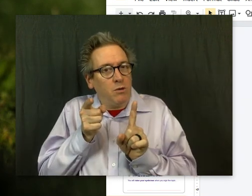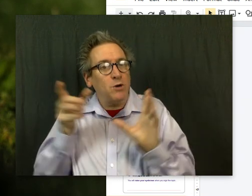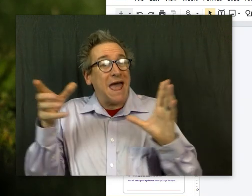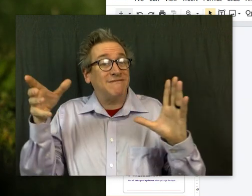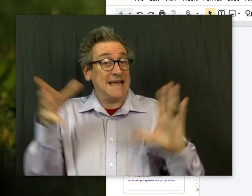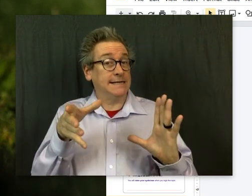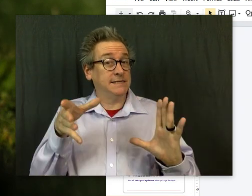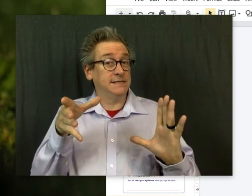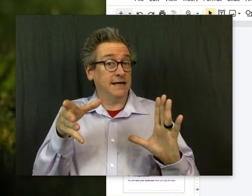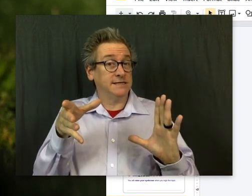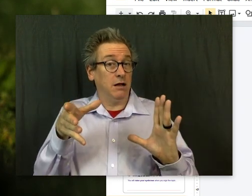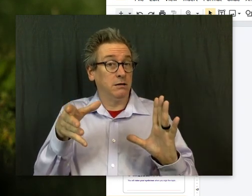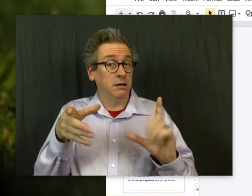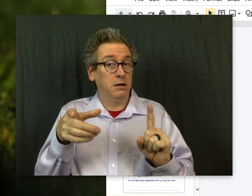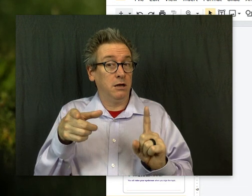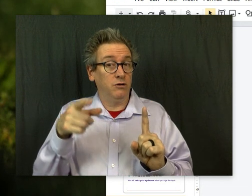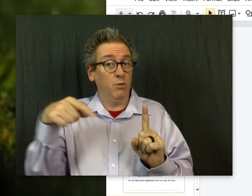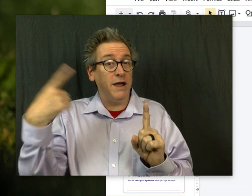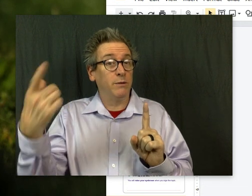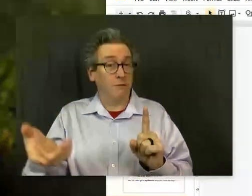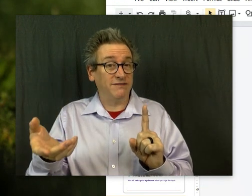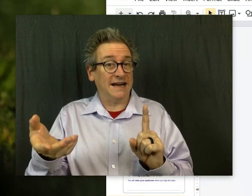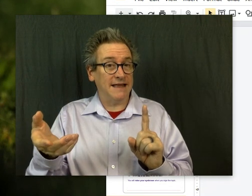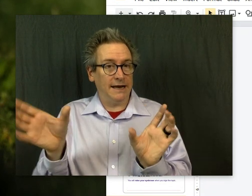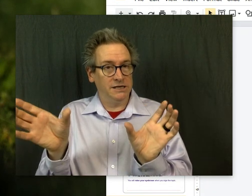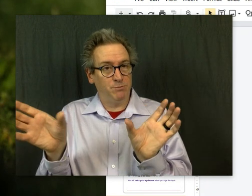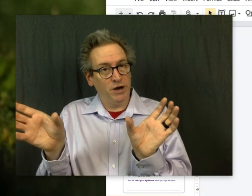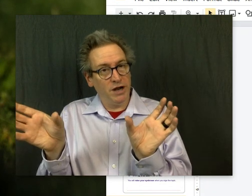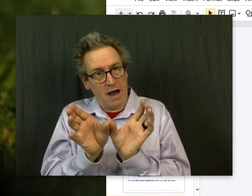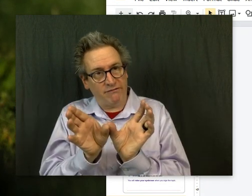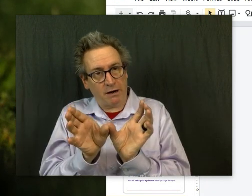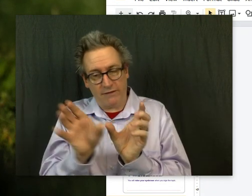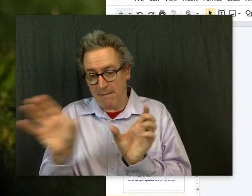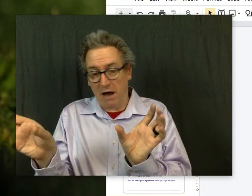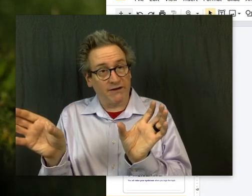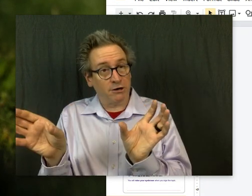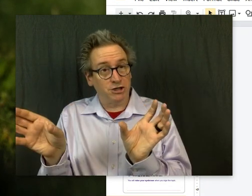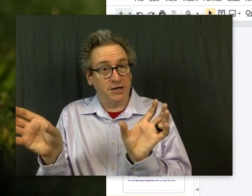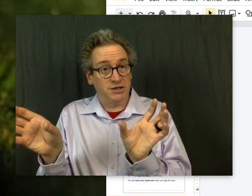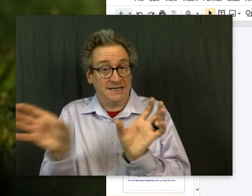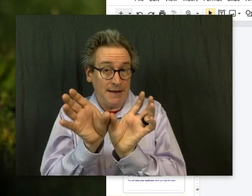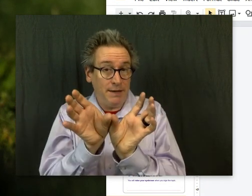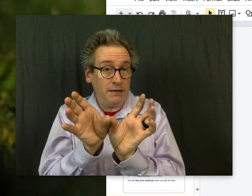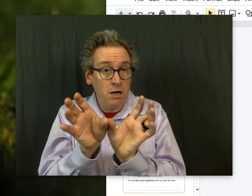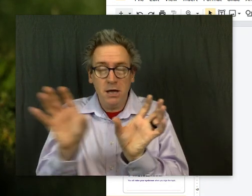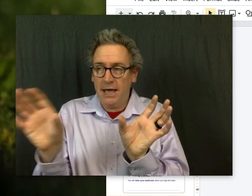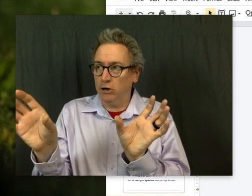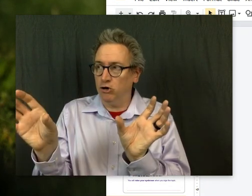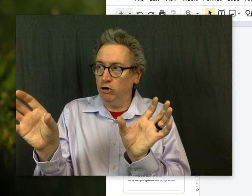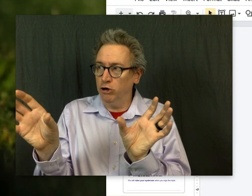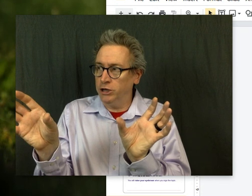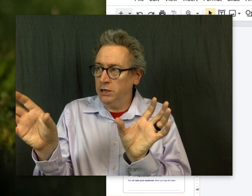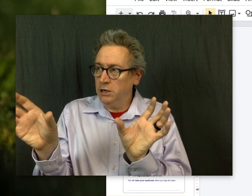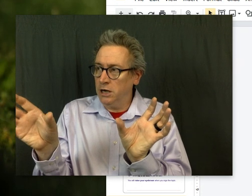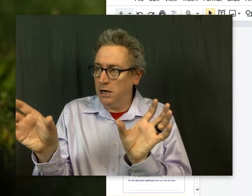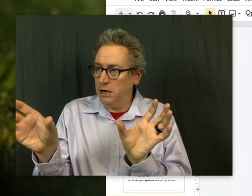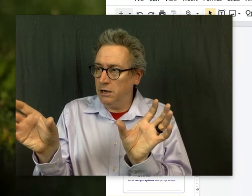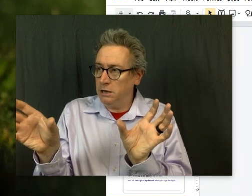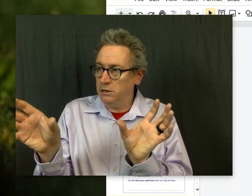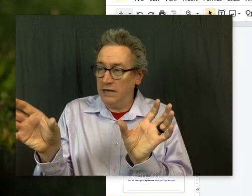So we don't have tenses in ASL. The way we reflect that is putting a modifier. That modifier could change the timing. It could